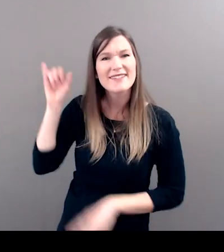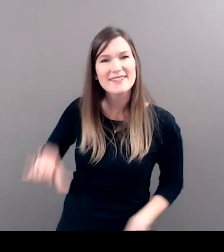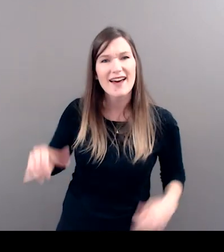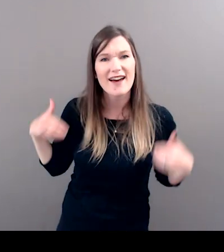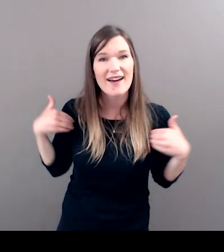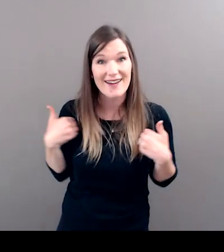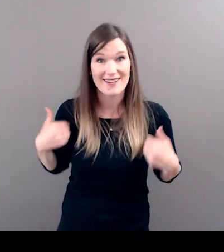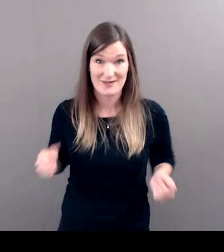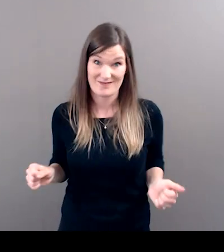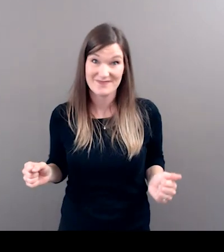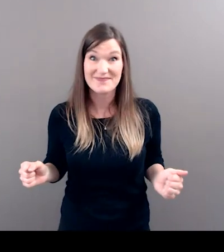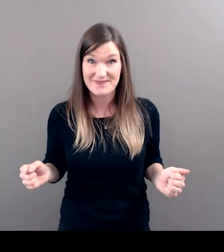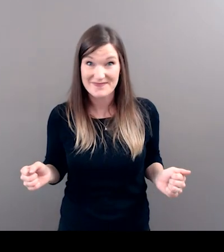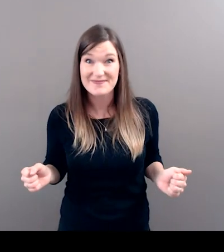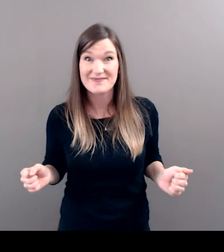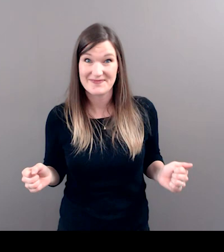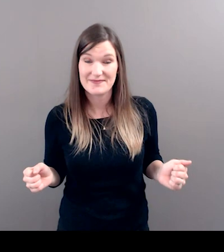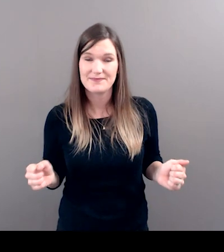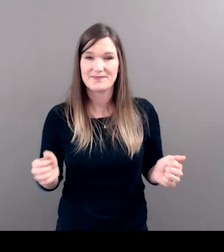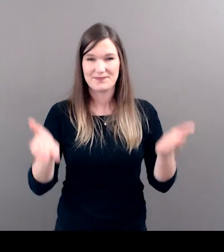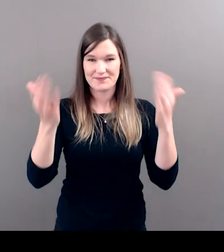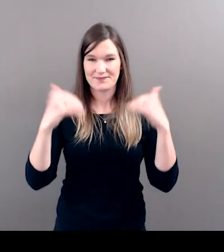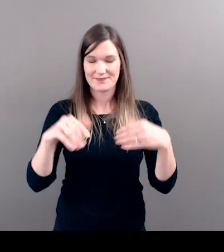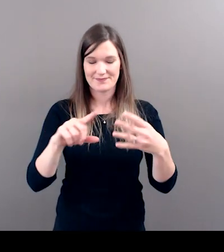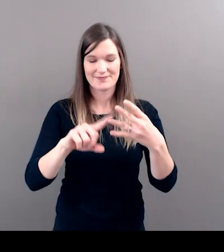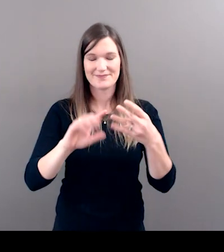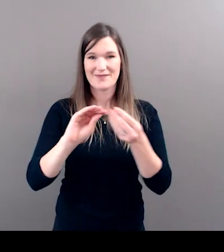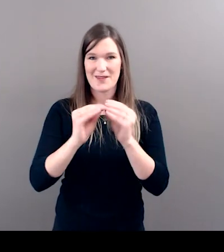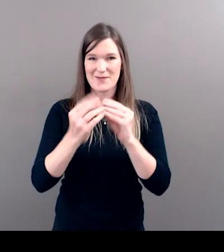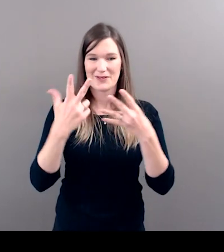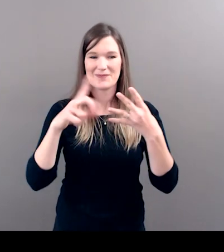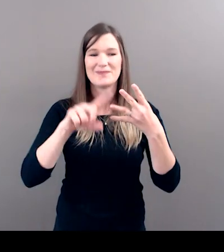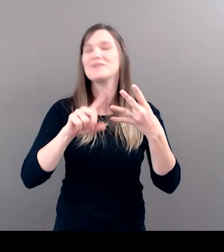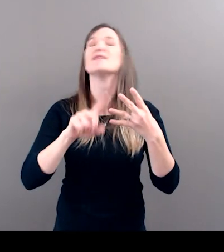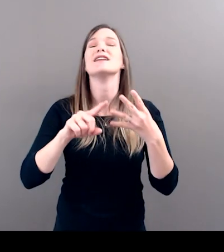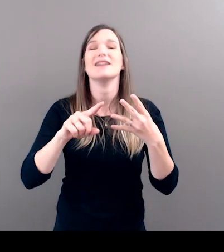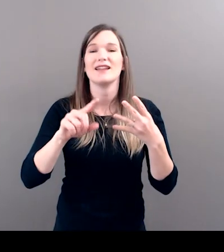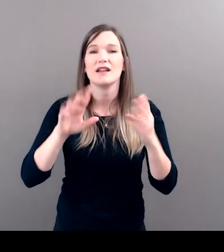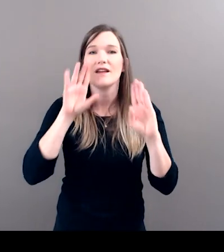it. Number three, giant killers focus on past victories.